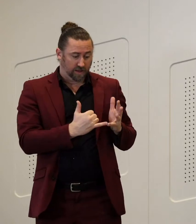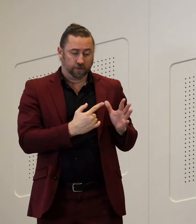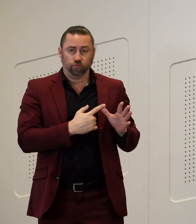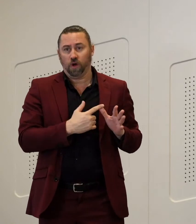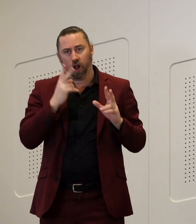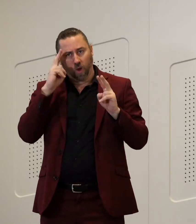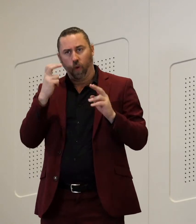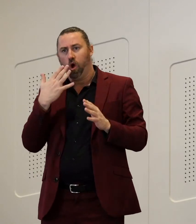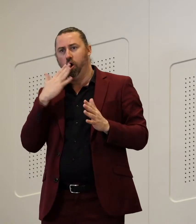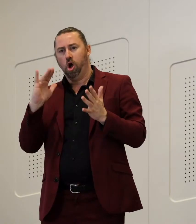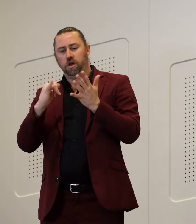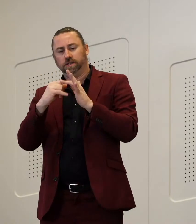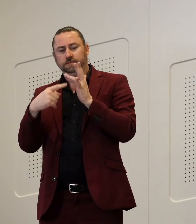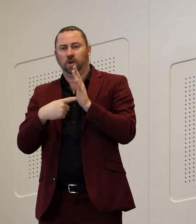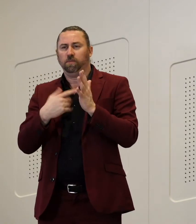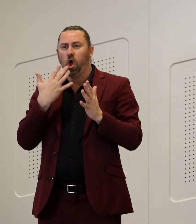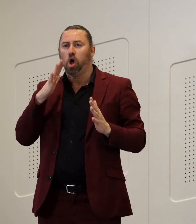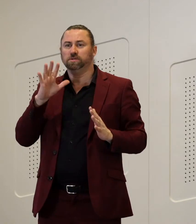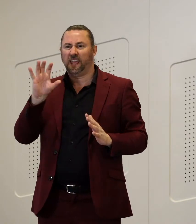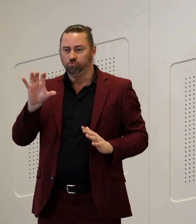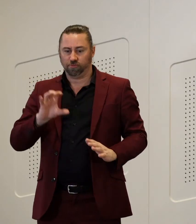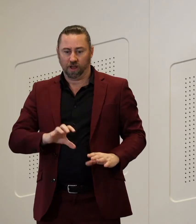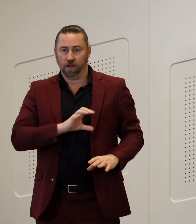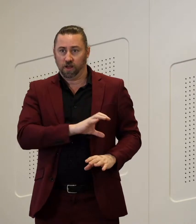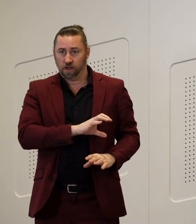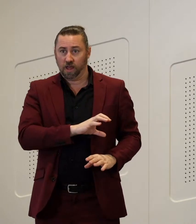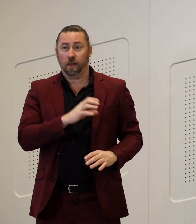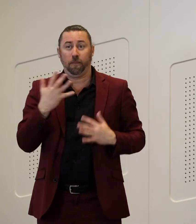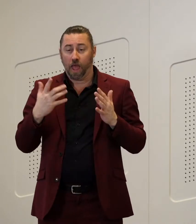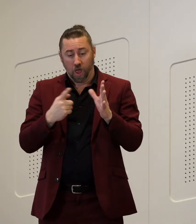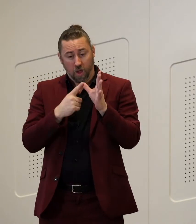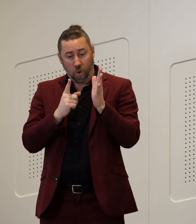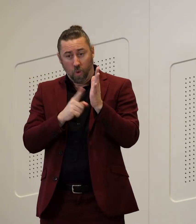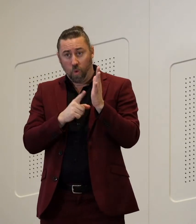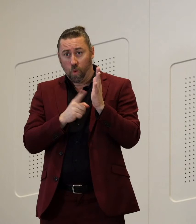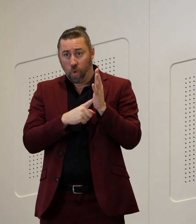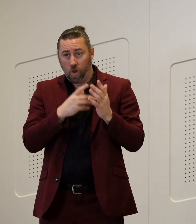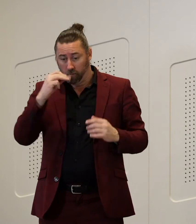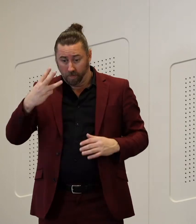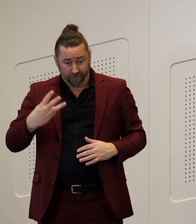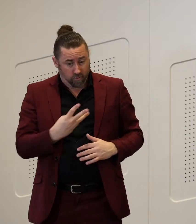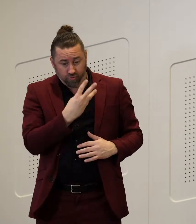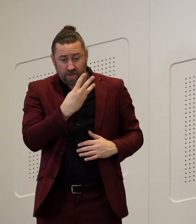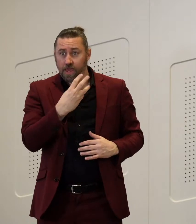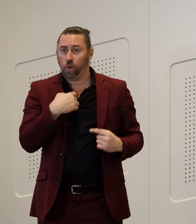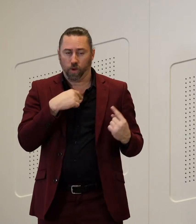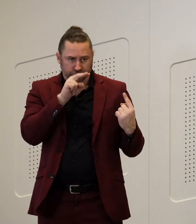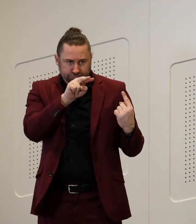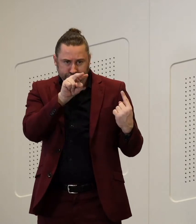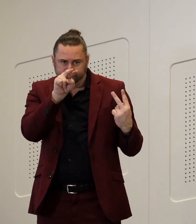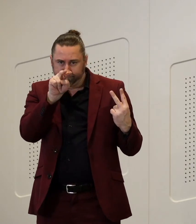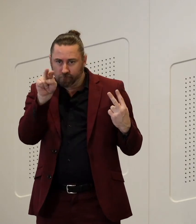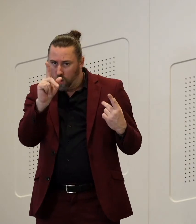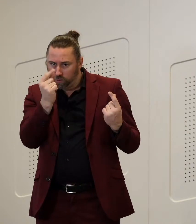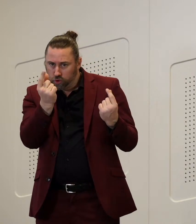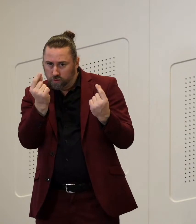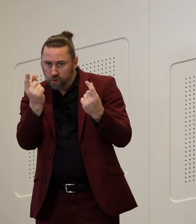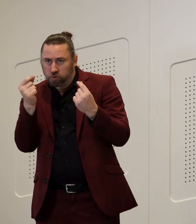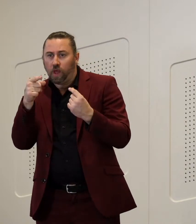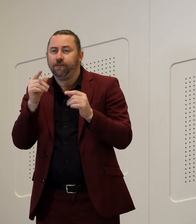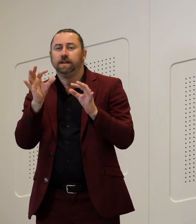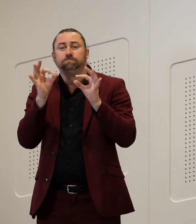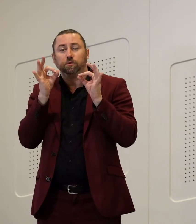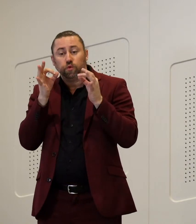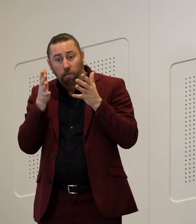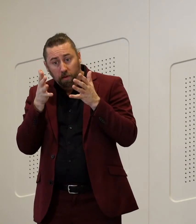levels of lockdown within those states. So that means 100% screening of everyone coming out of those 3 states, and unless they have an